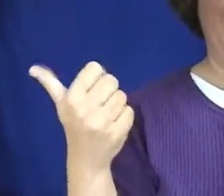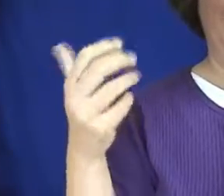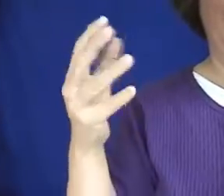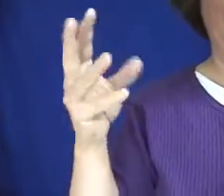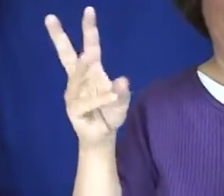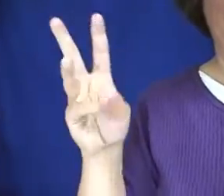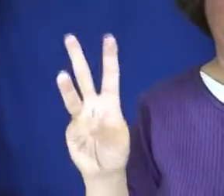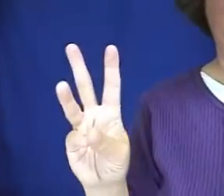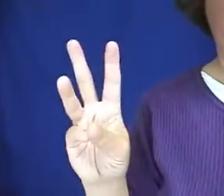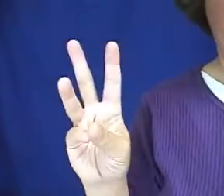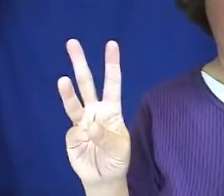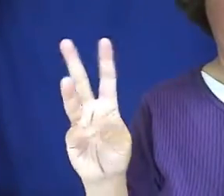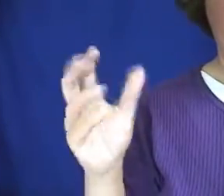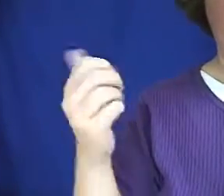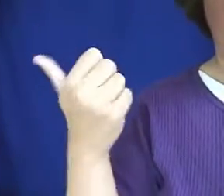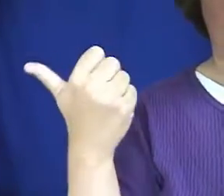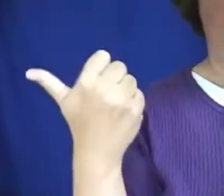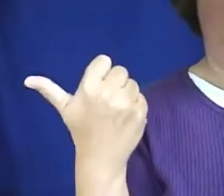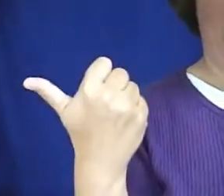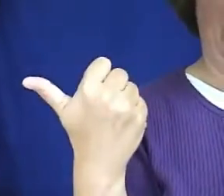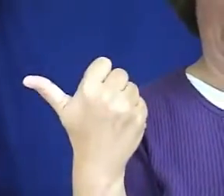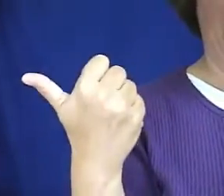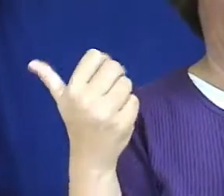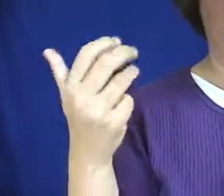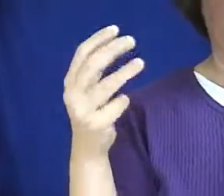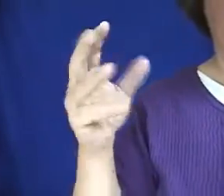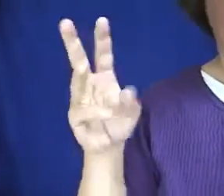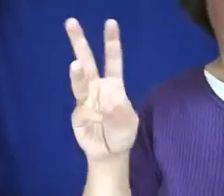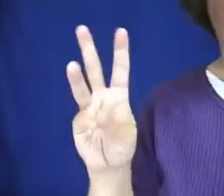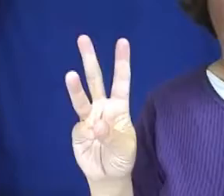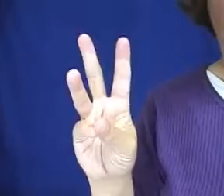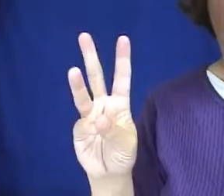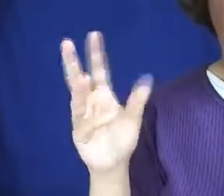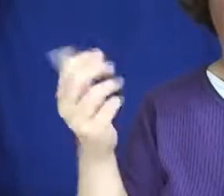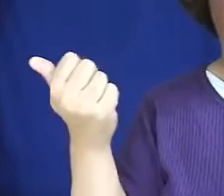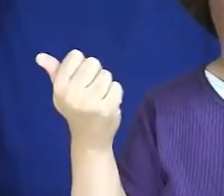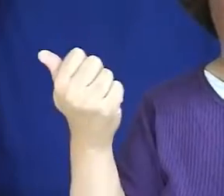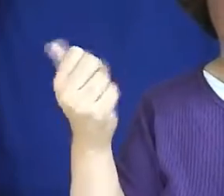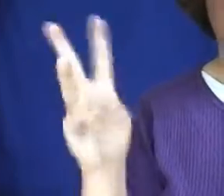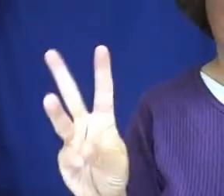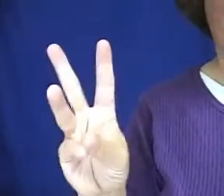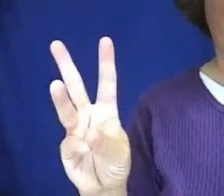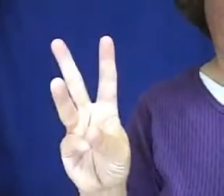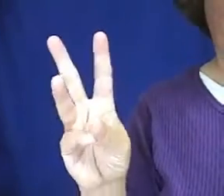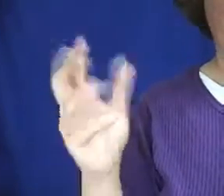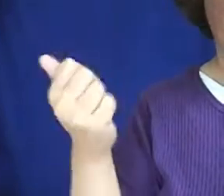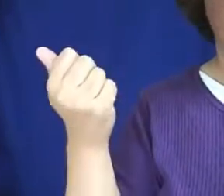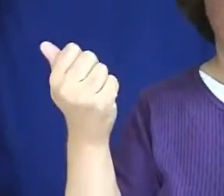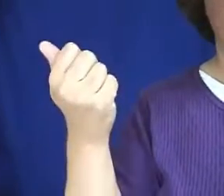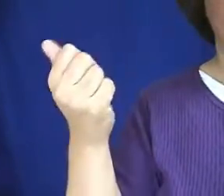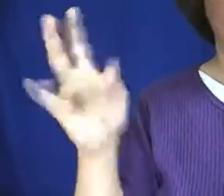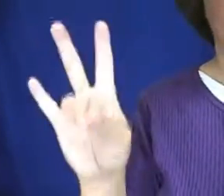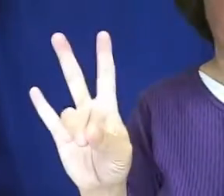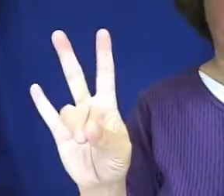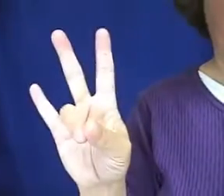10, 6. Palm back to palm out. So 16,